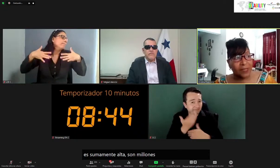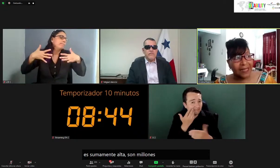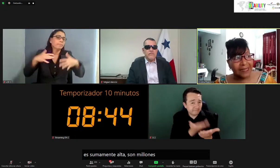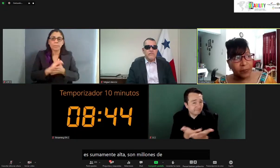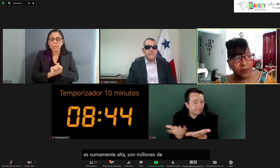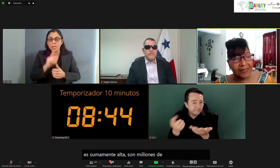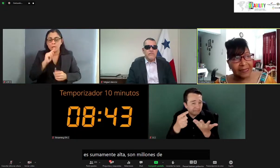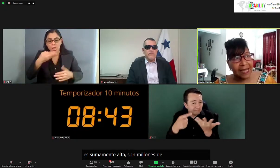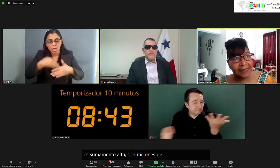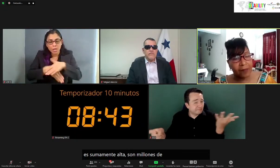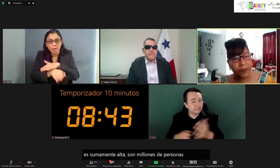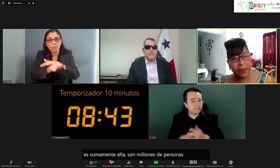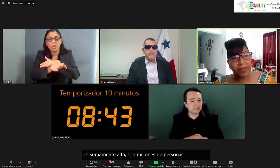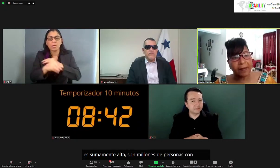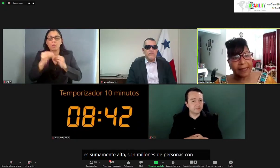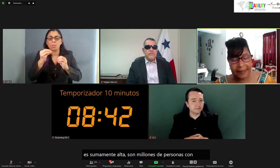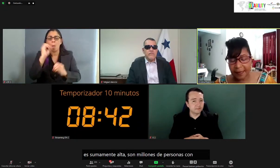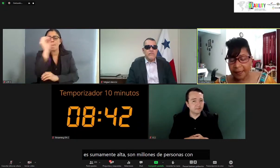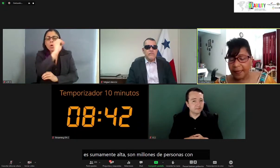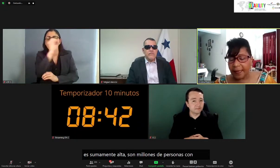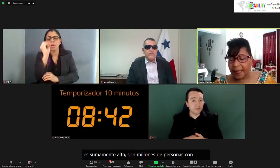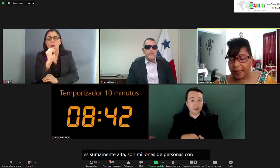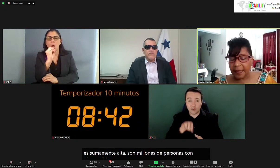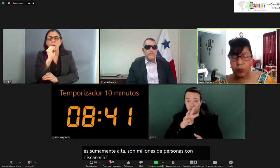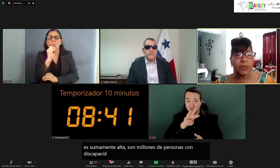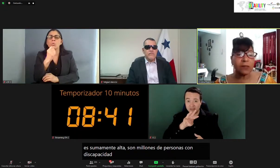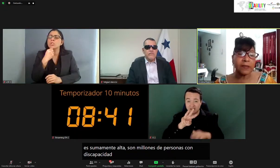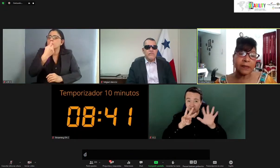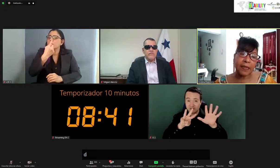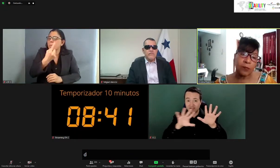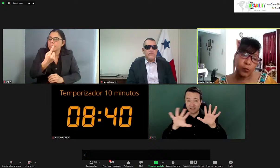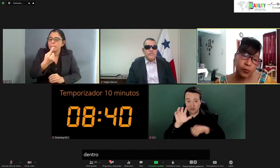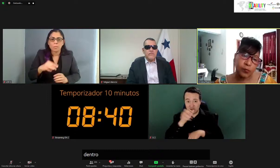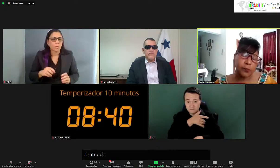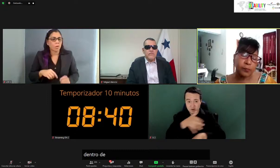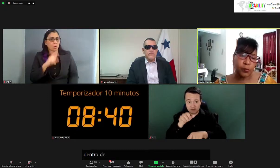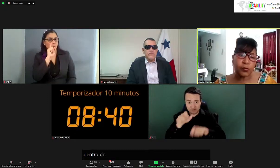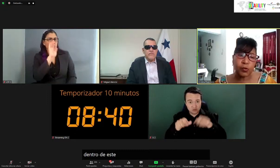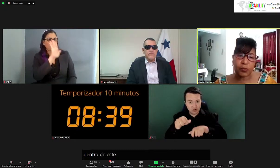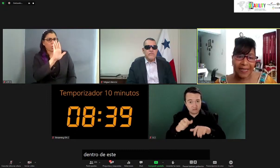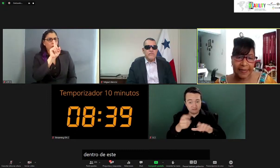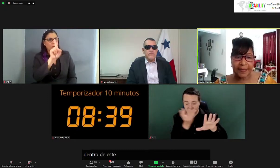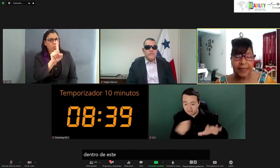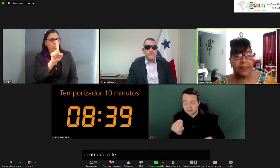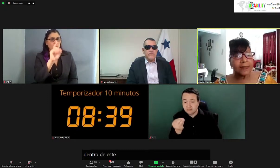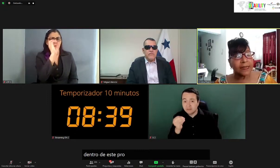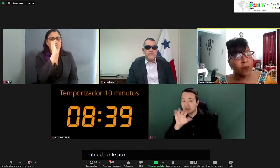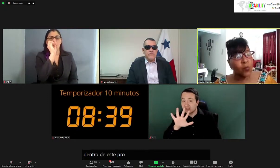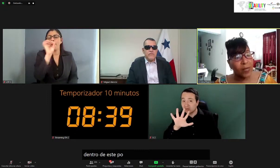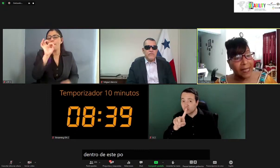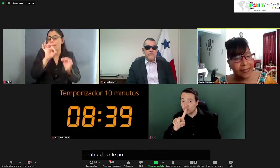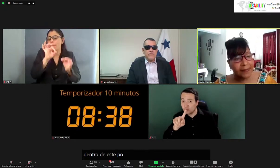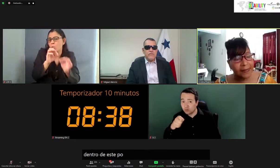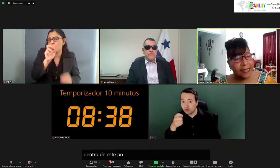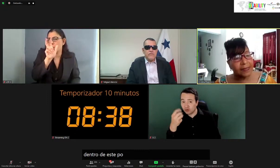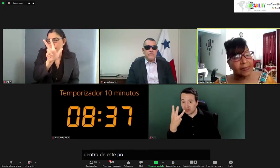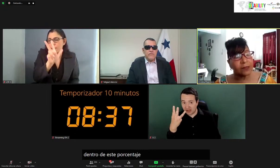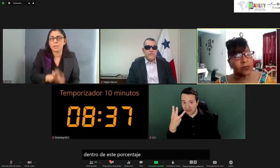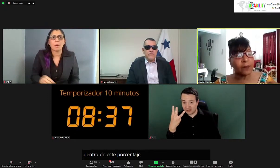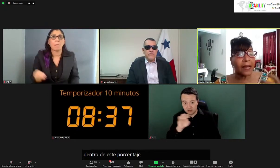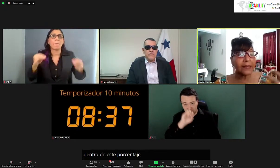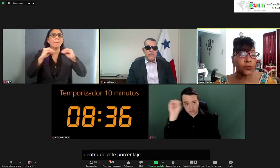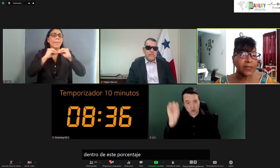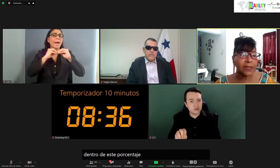disability meaning within this percentage it prevails that 51.3